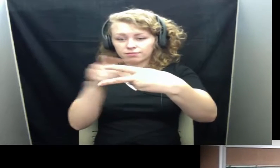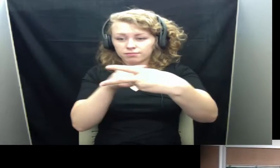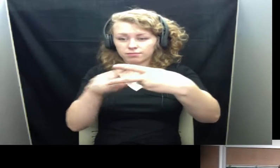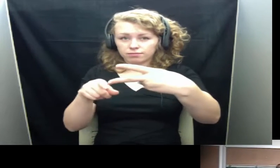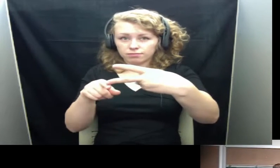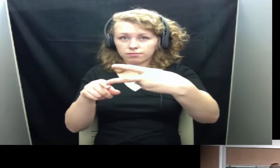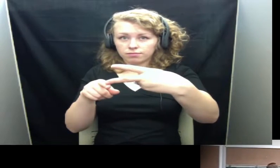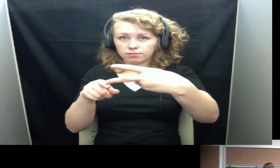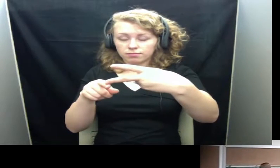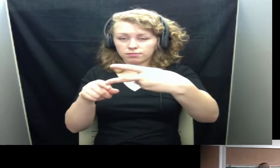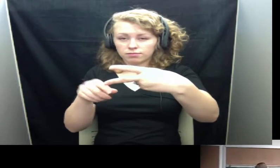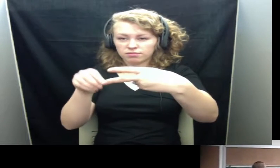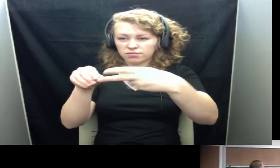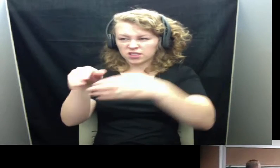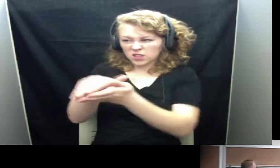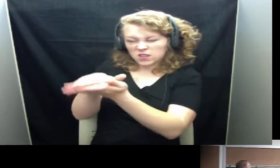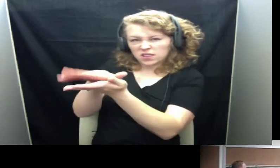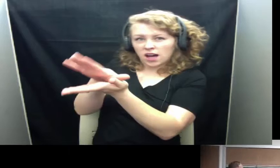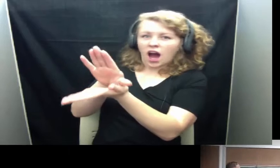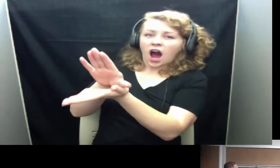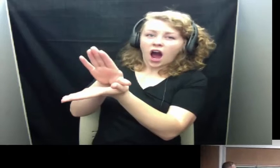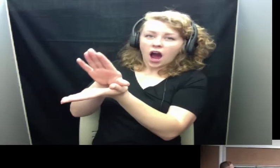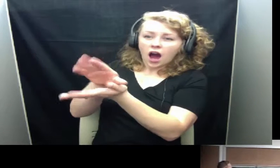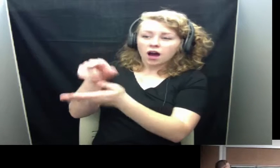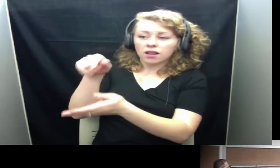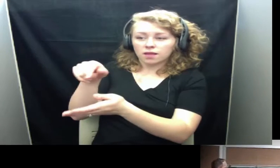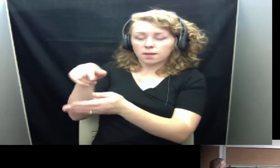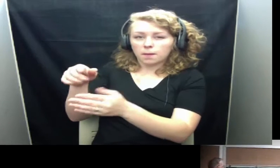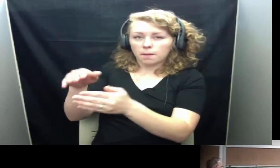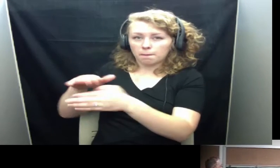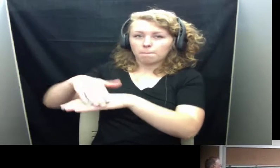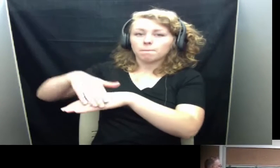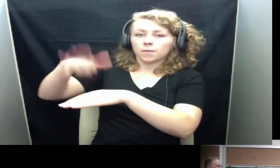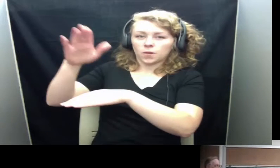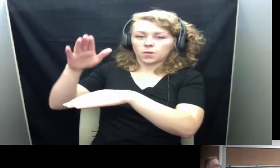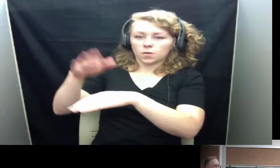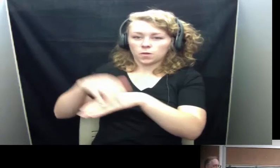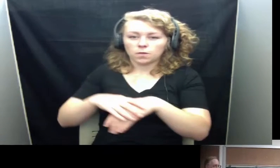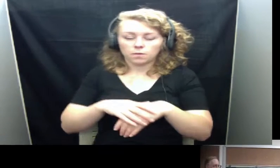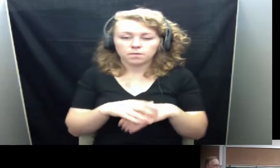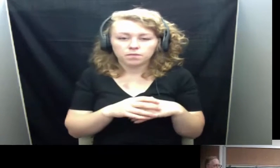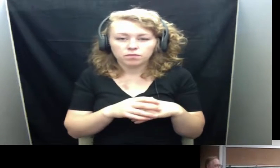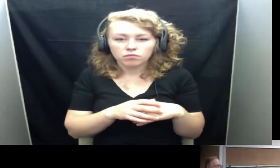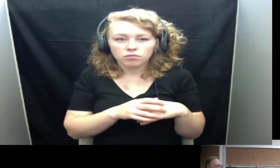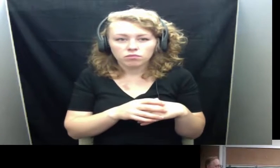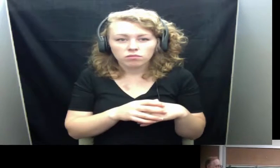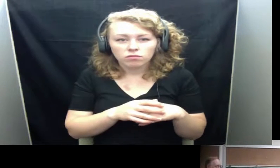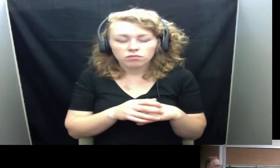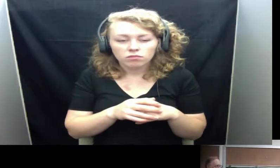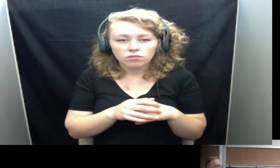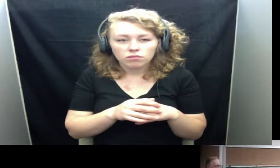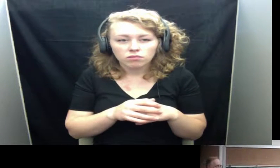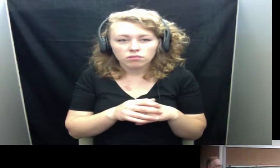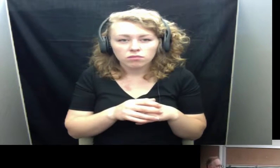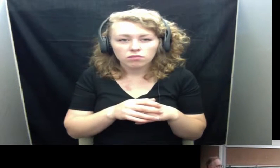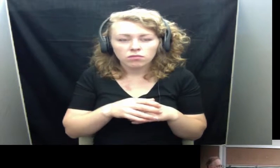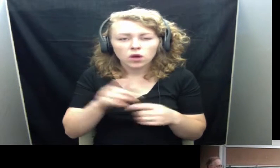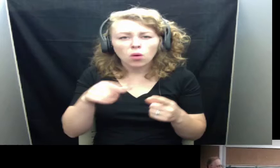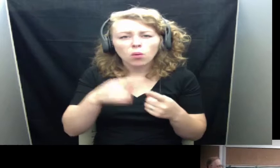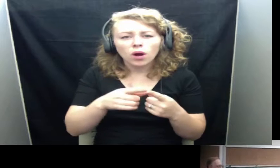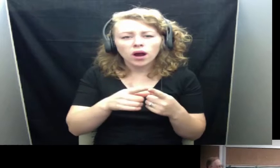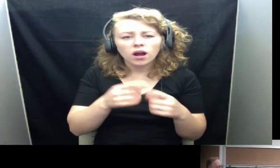When you're dealing with natural numbers or whole numbers, choosing which one's larger is